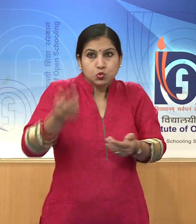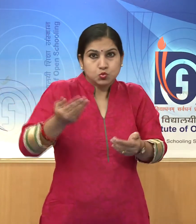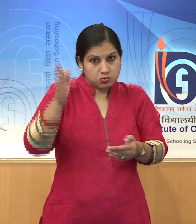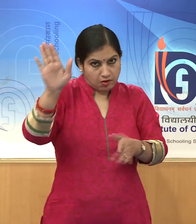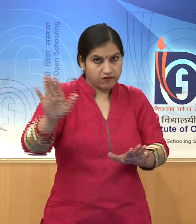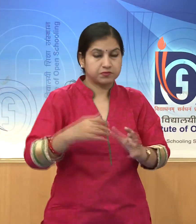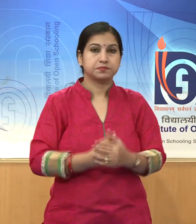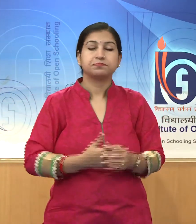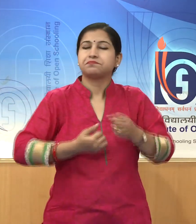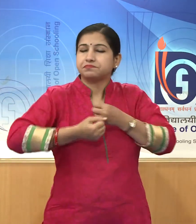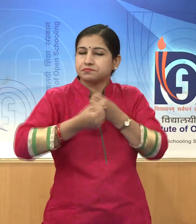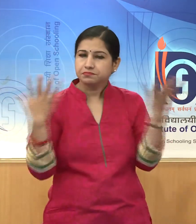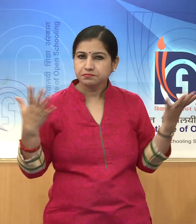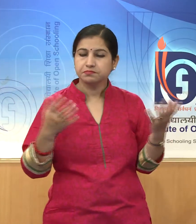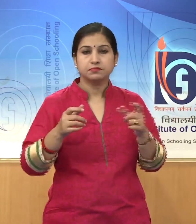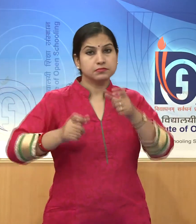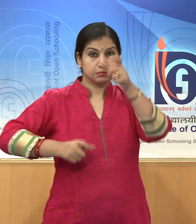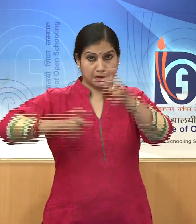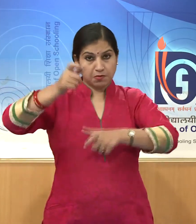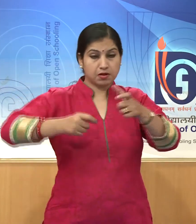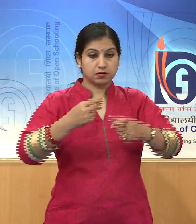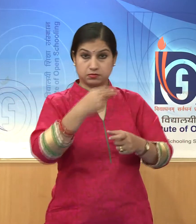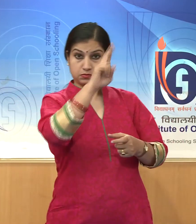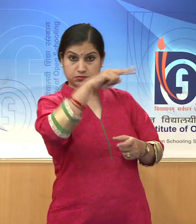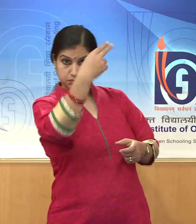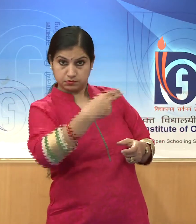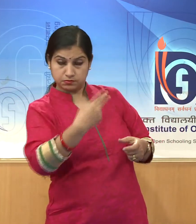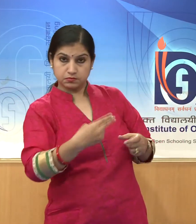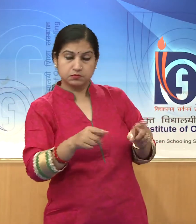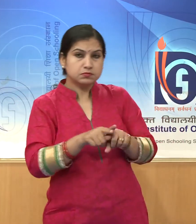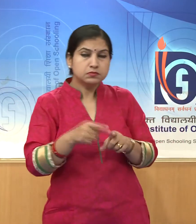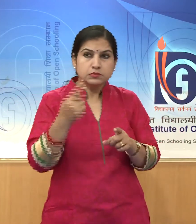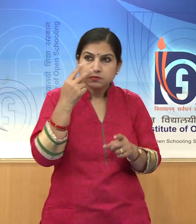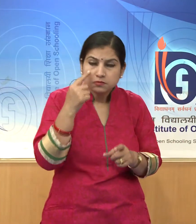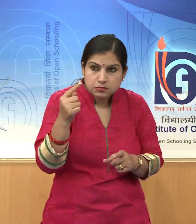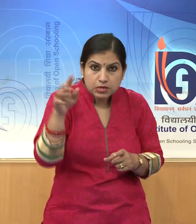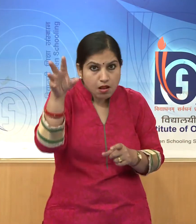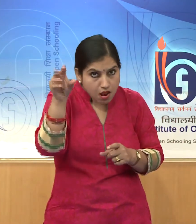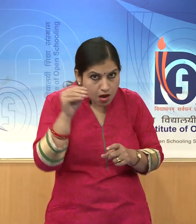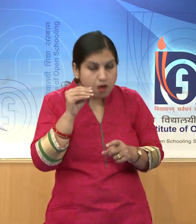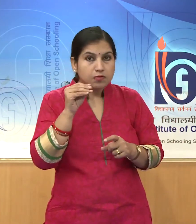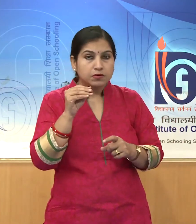Many painters took interest in graphics from the end